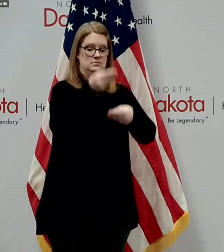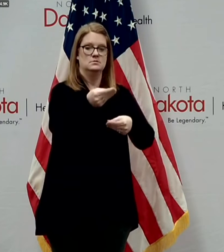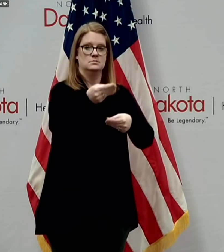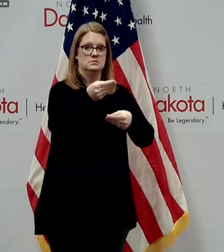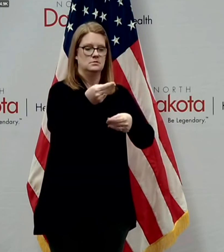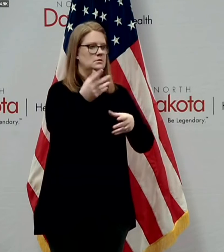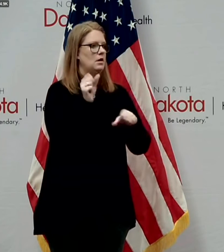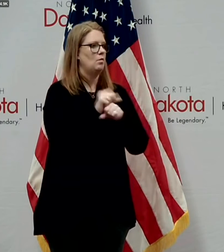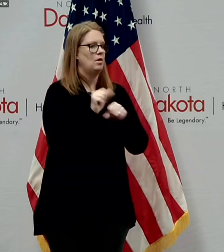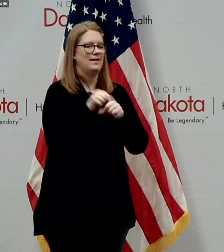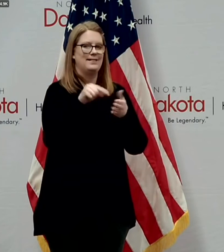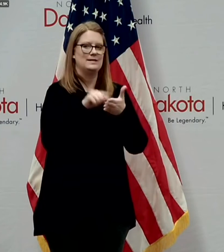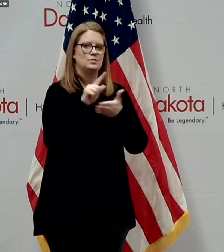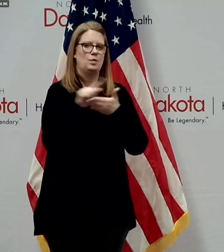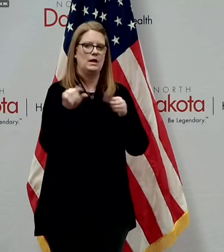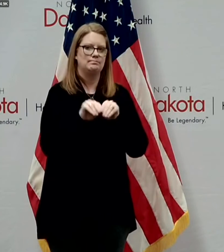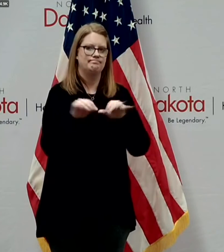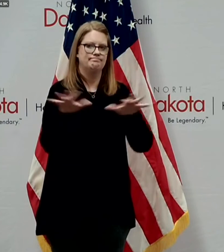get those out this week.